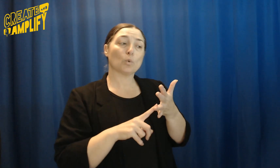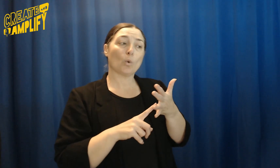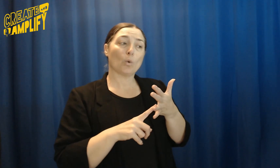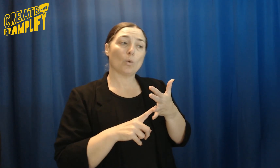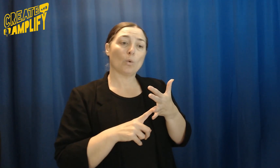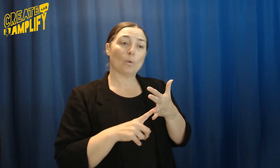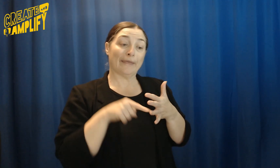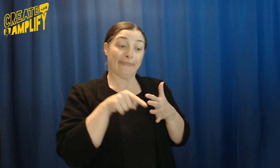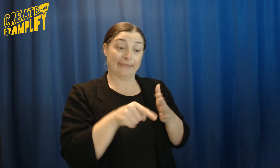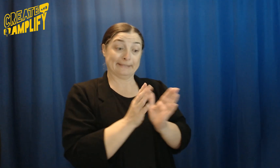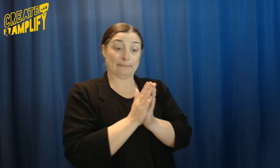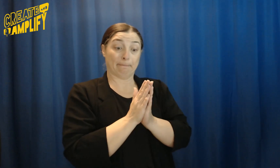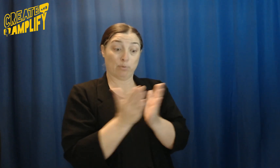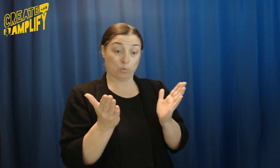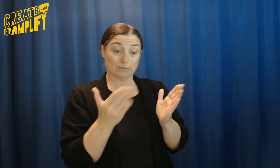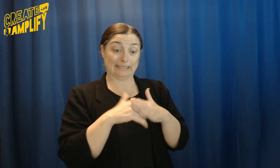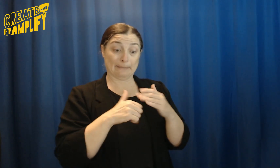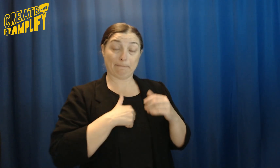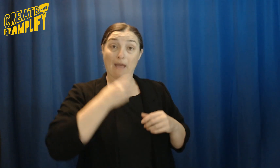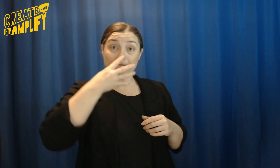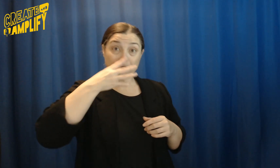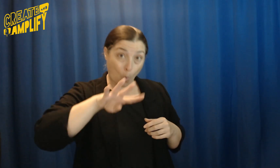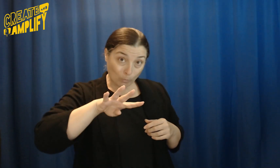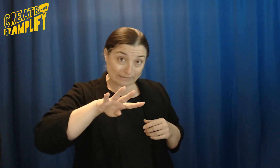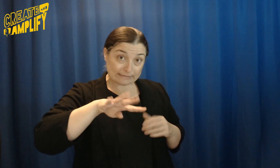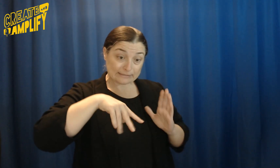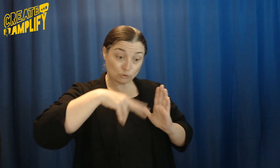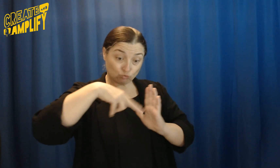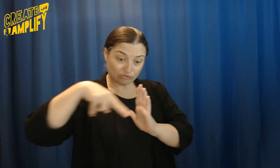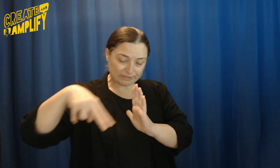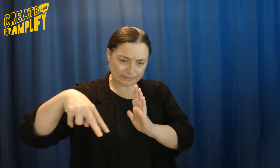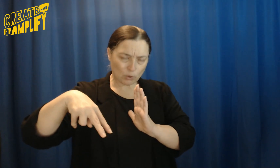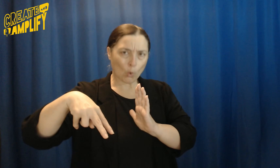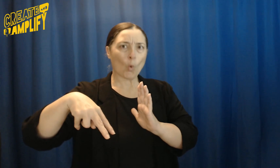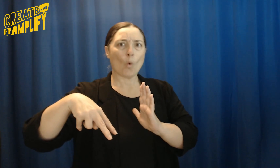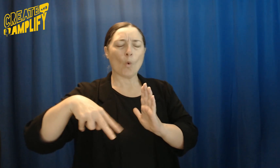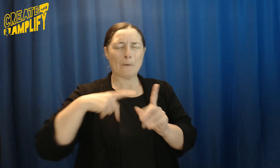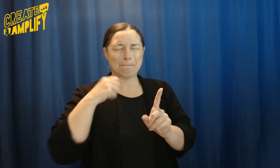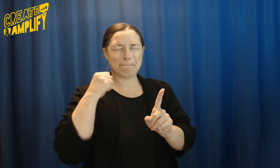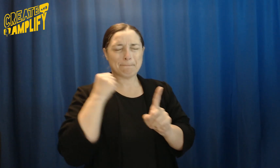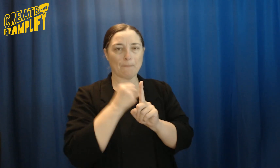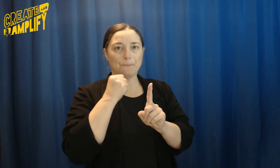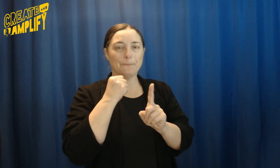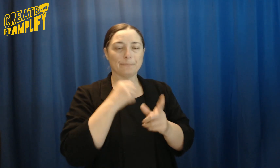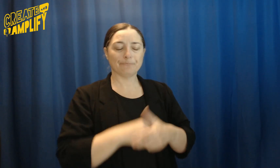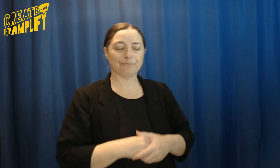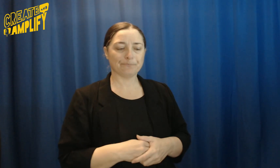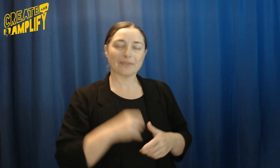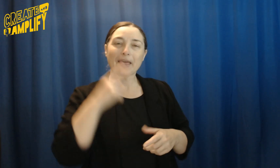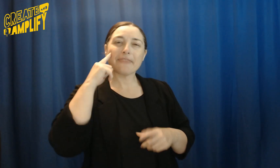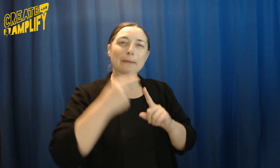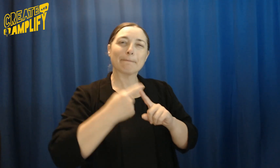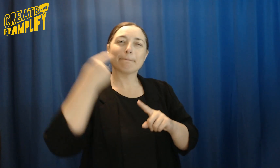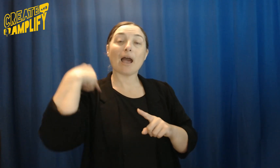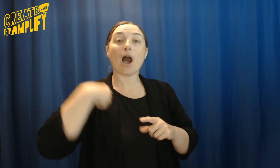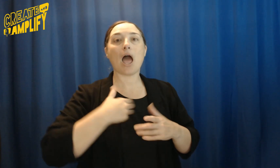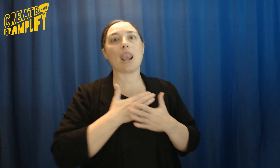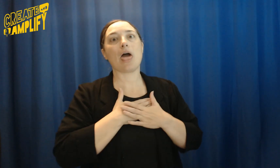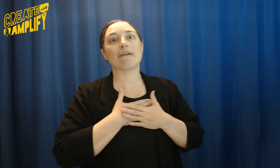in my early 40s has been really transformative. Thinking back, I loved all the Babysitters Club books when I was